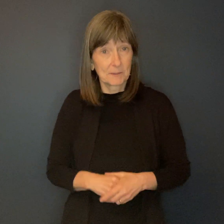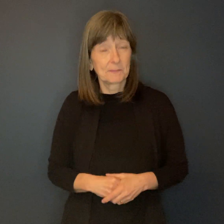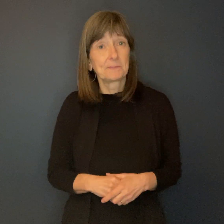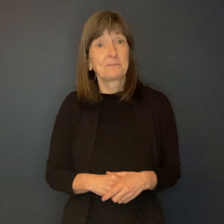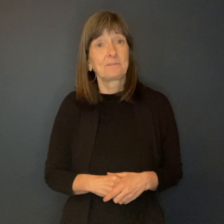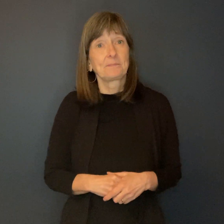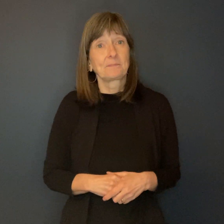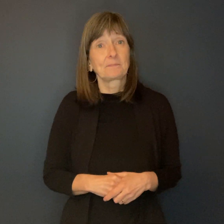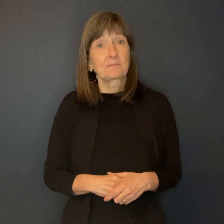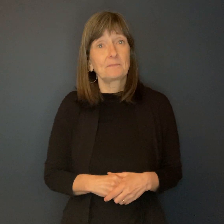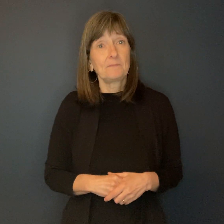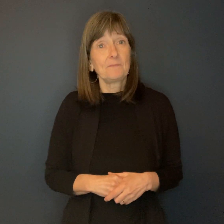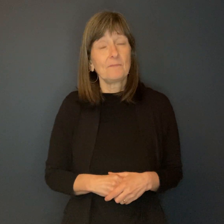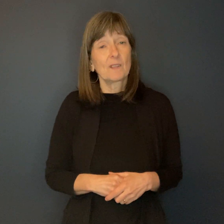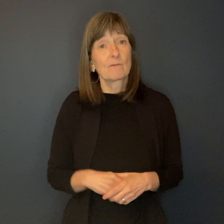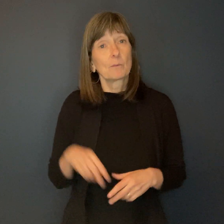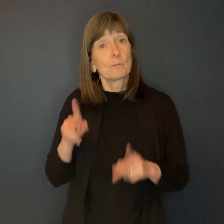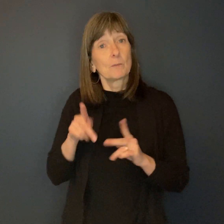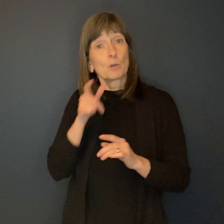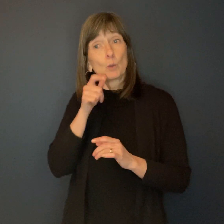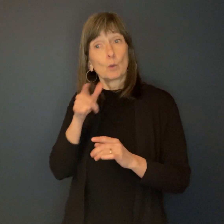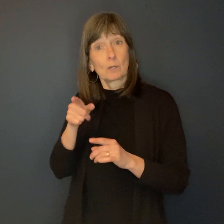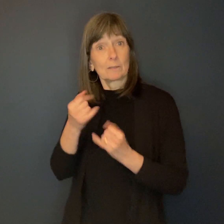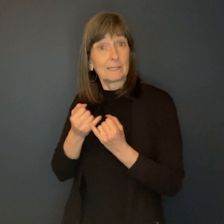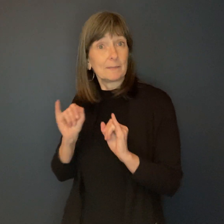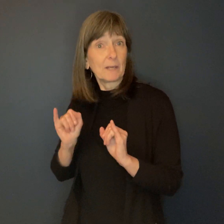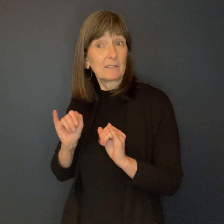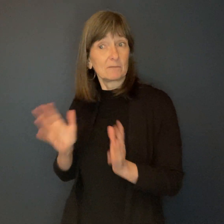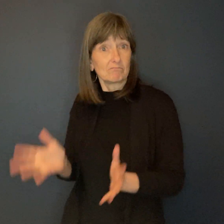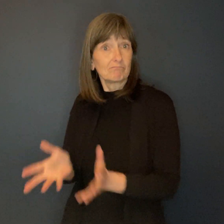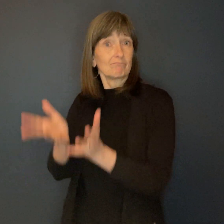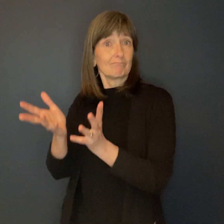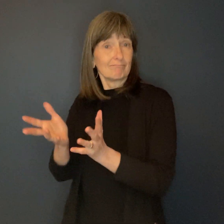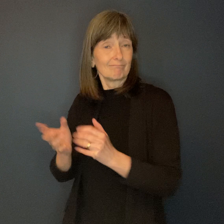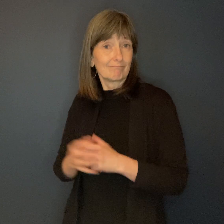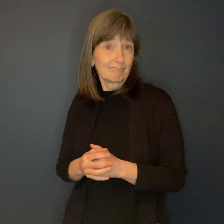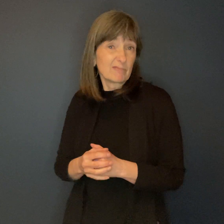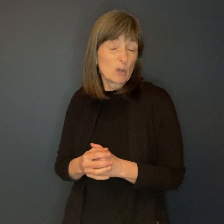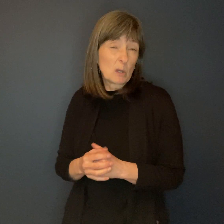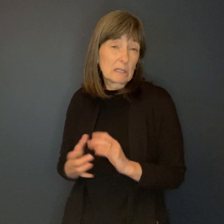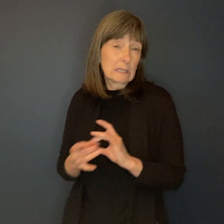independent individuals. But no, I wouldn't choose another